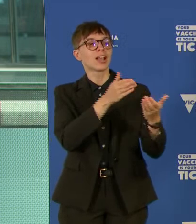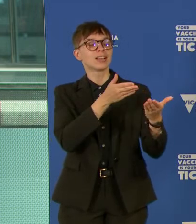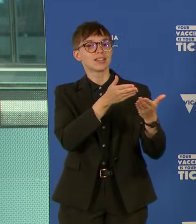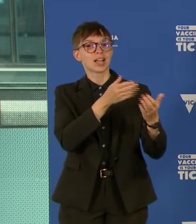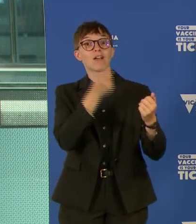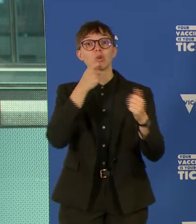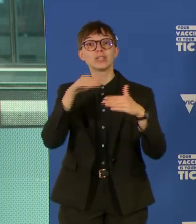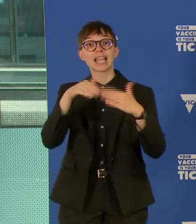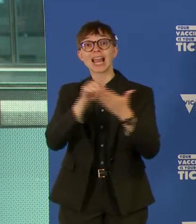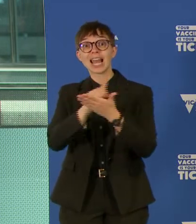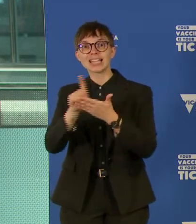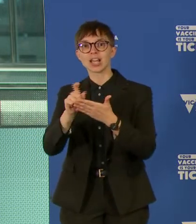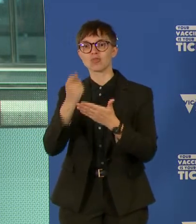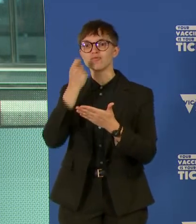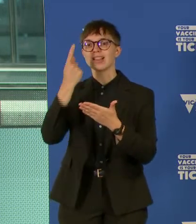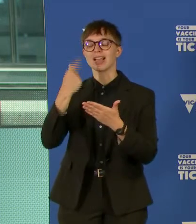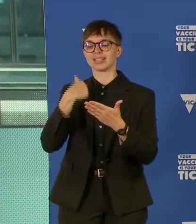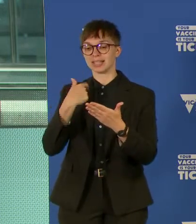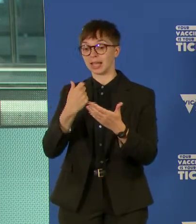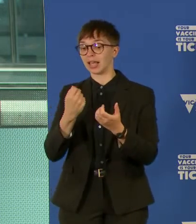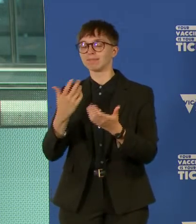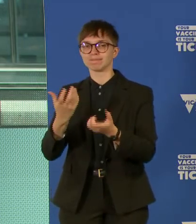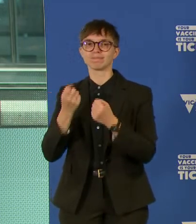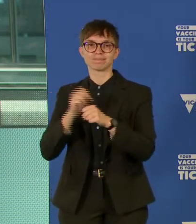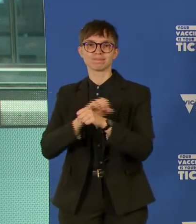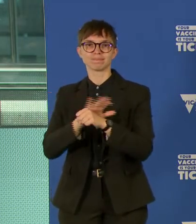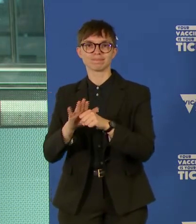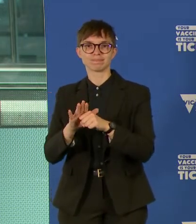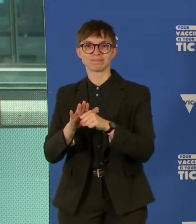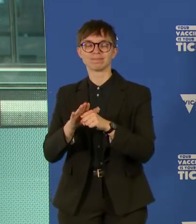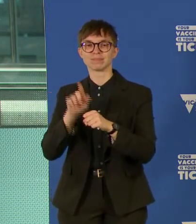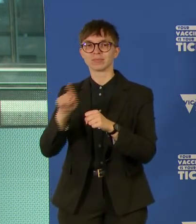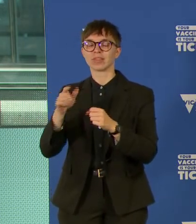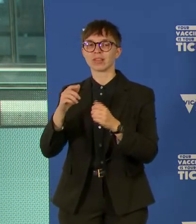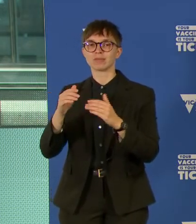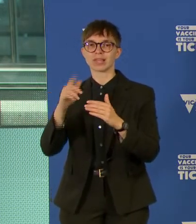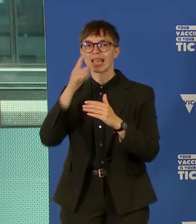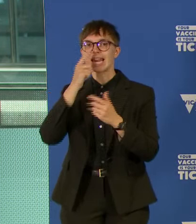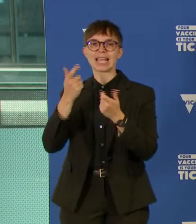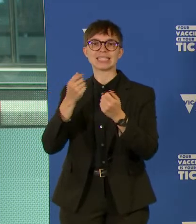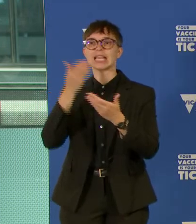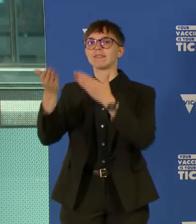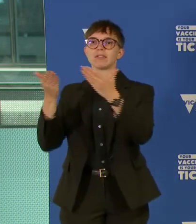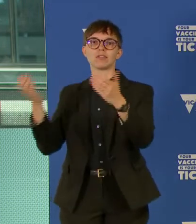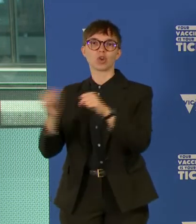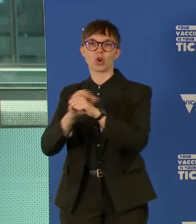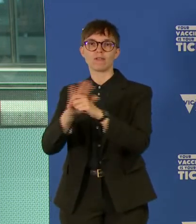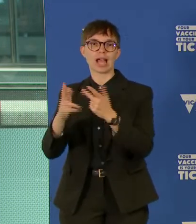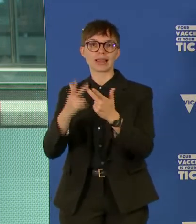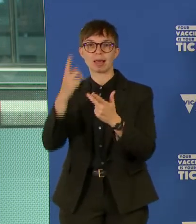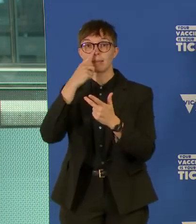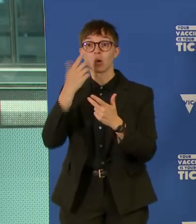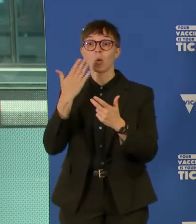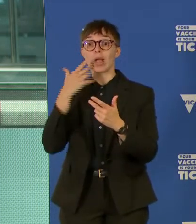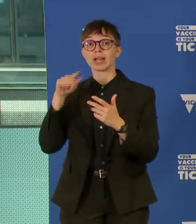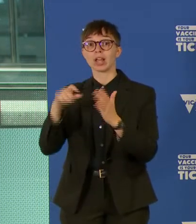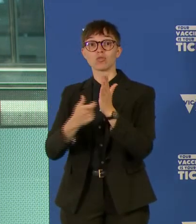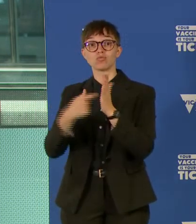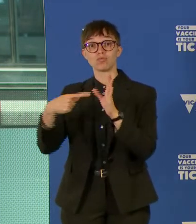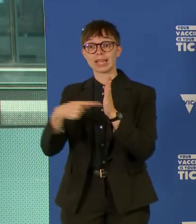alternatively. Have we done any modelling into how this will affect case numbers, the change in the close contact? We